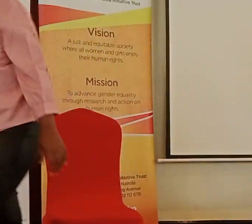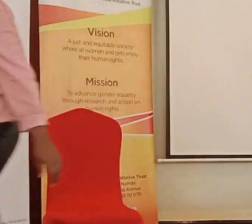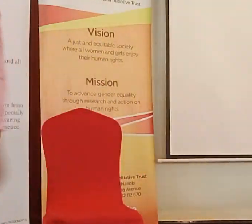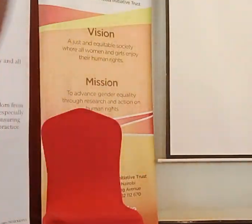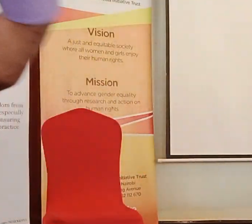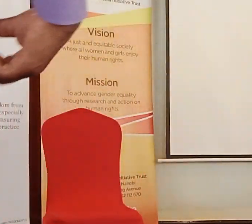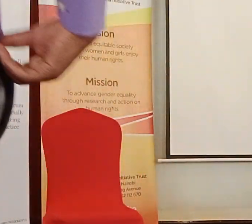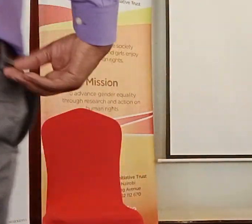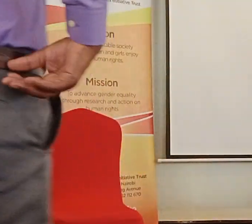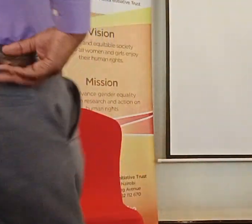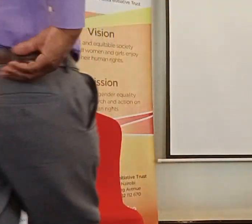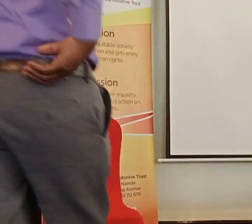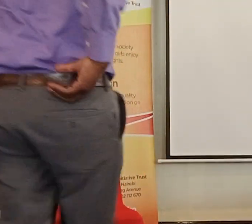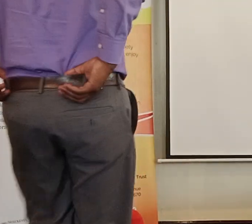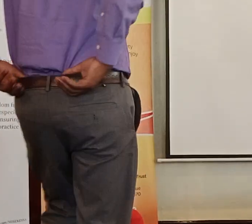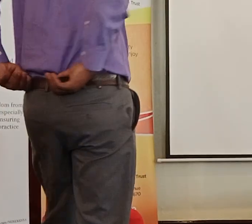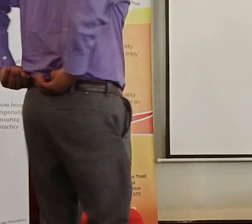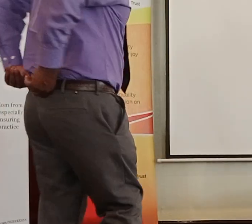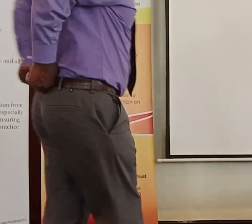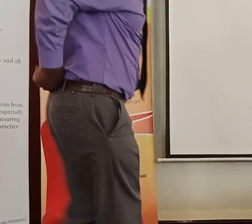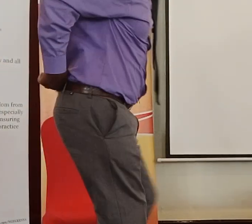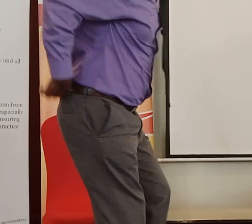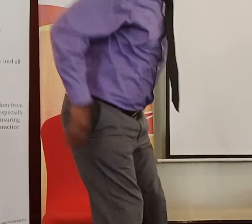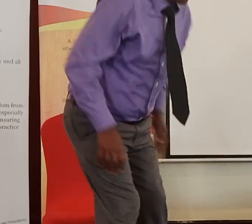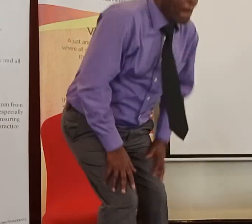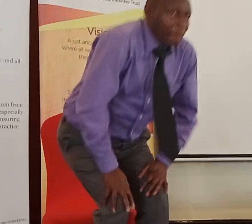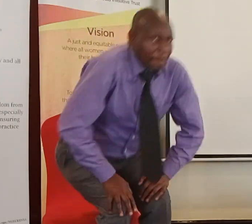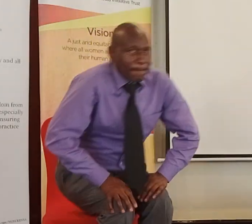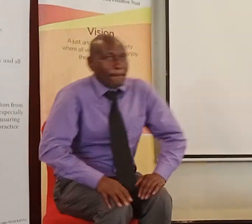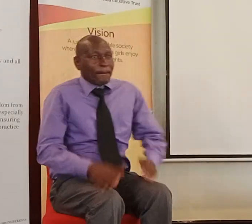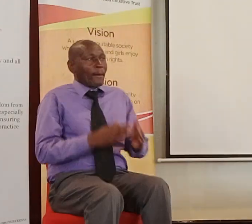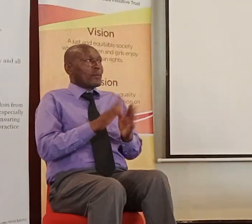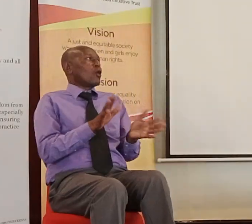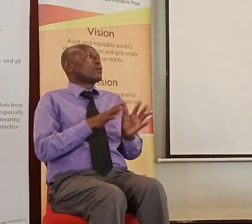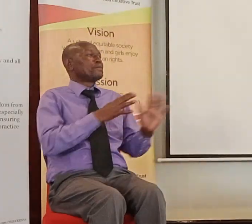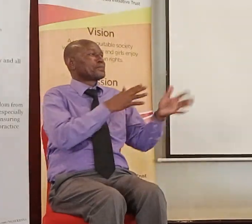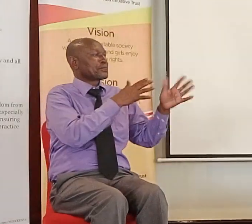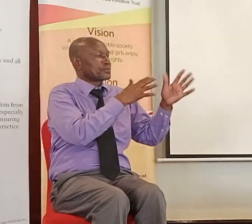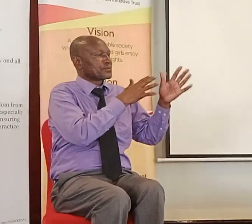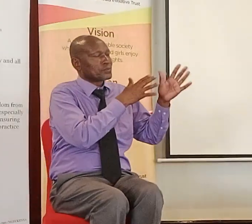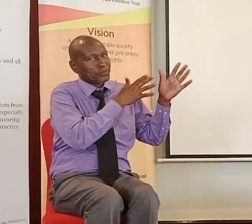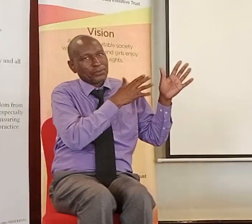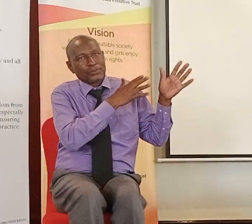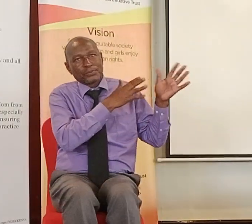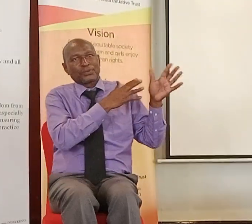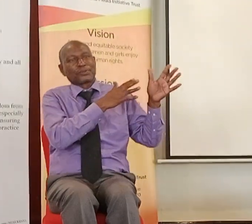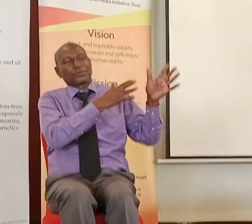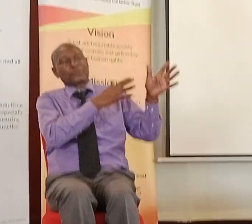Let's appreciate our mom.